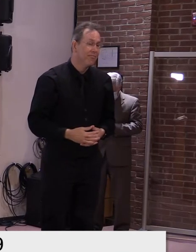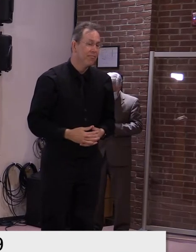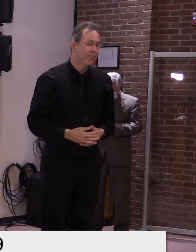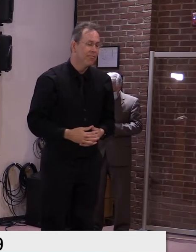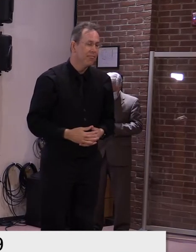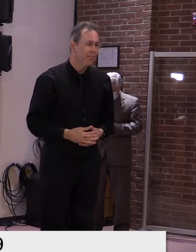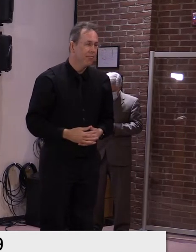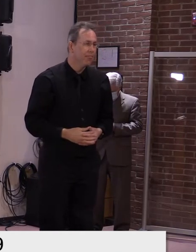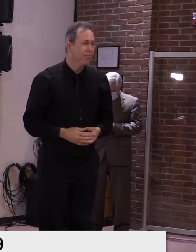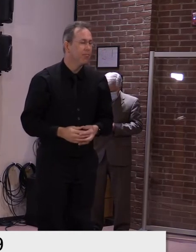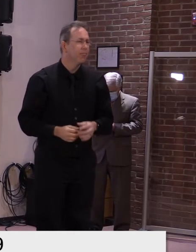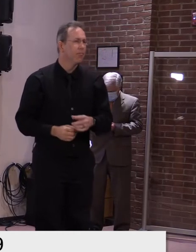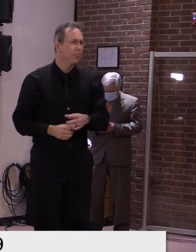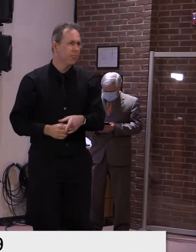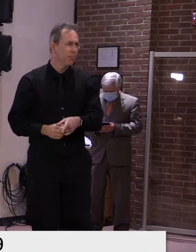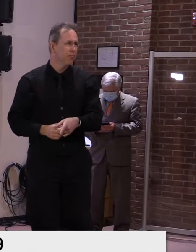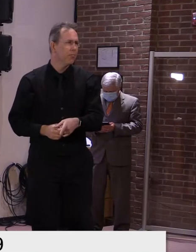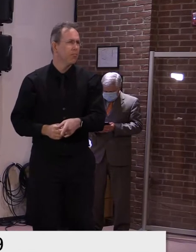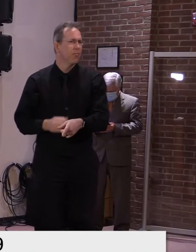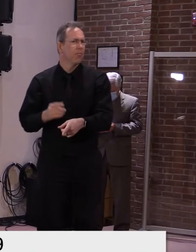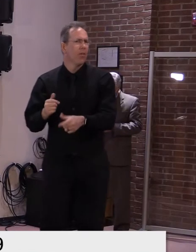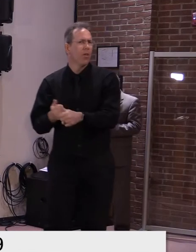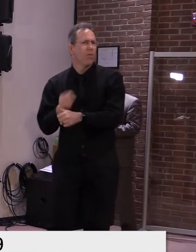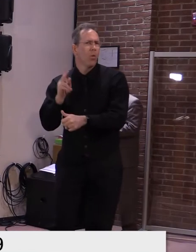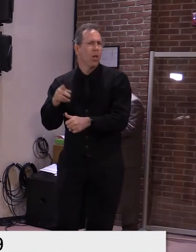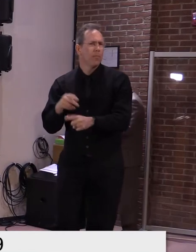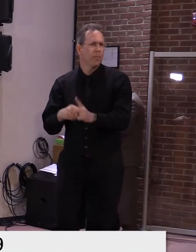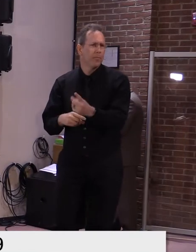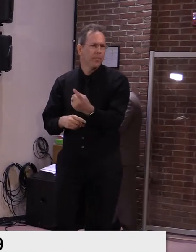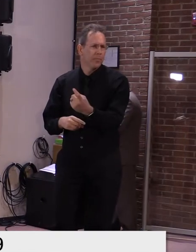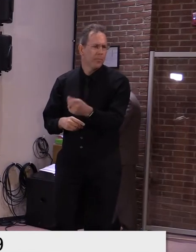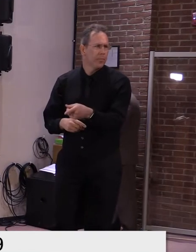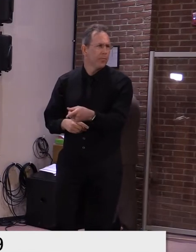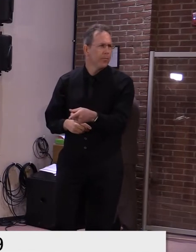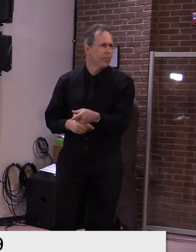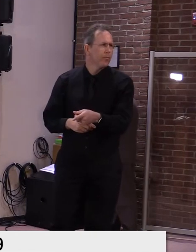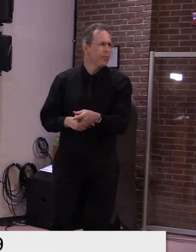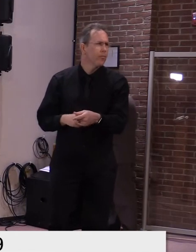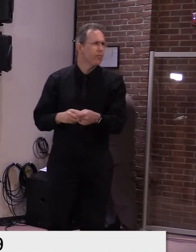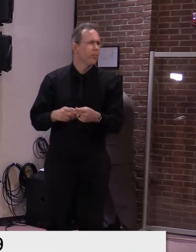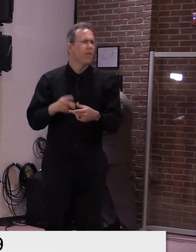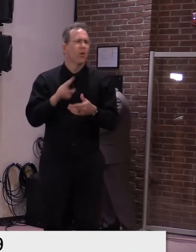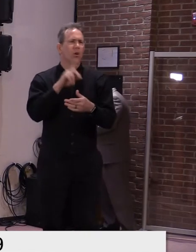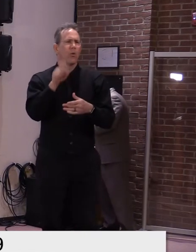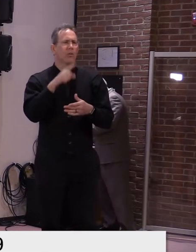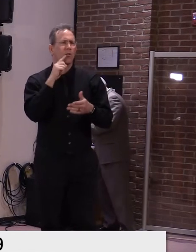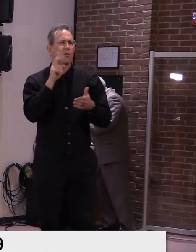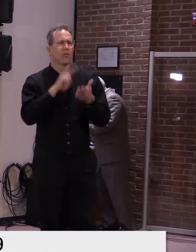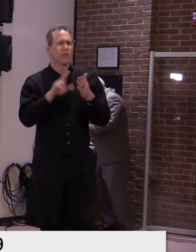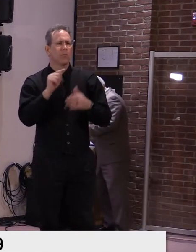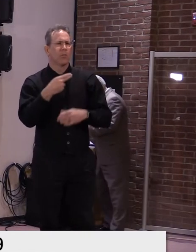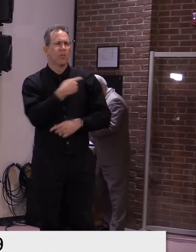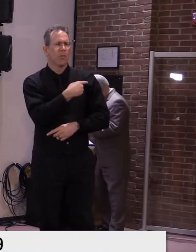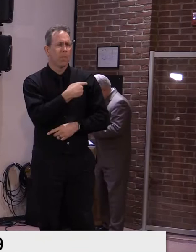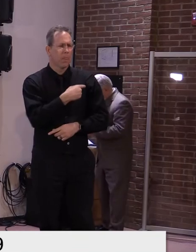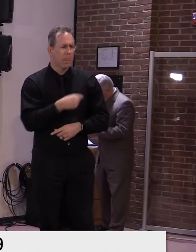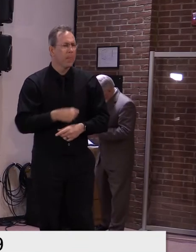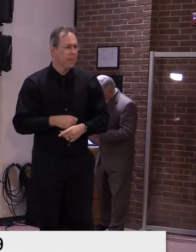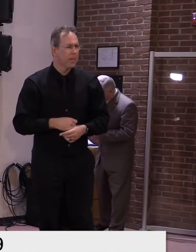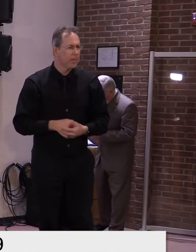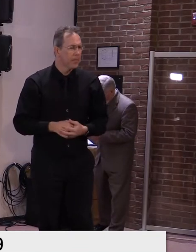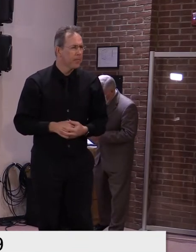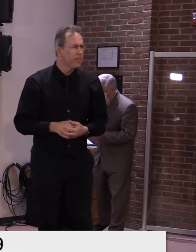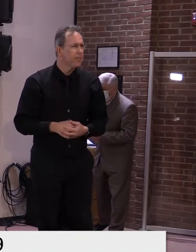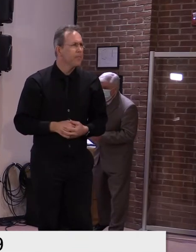Thank you. And Secretary Smith, just a clarifying question. Are all veterans able to